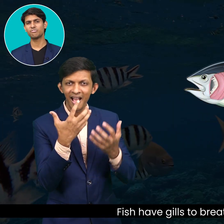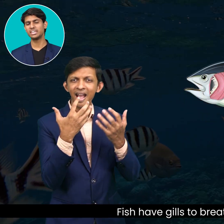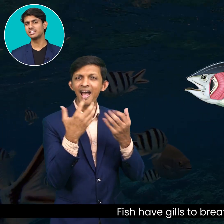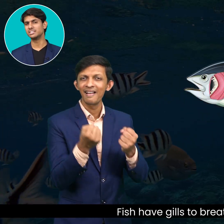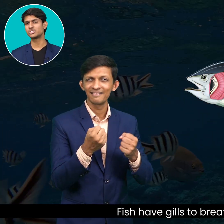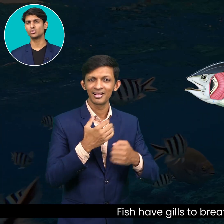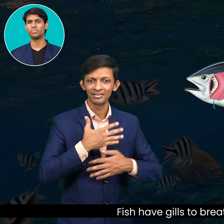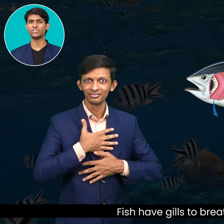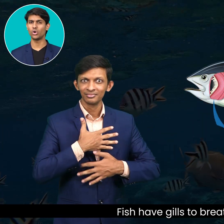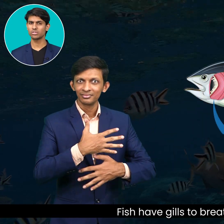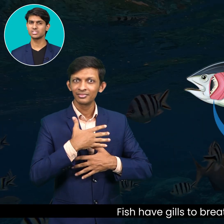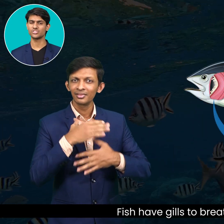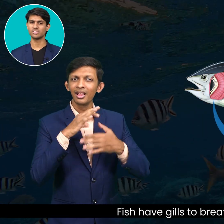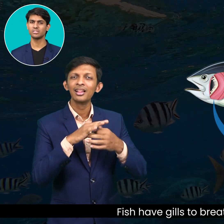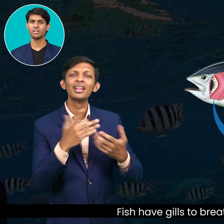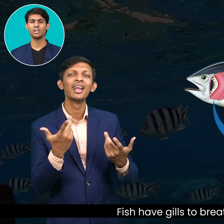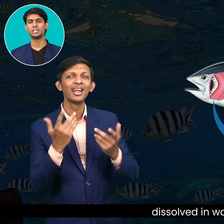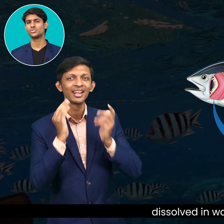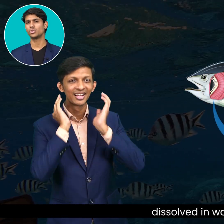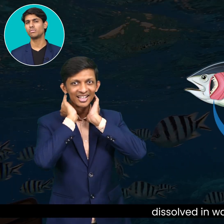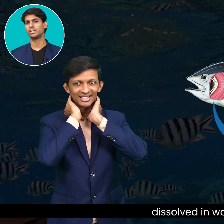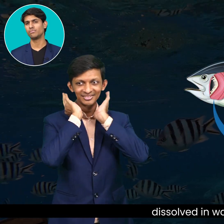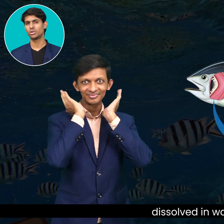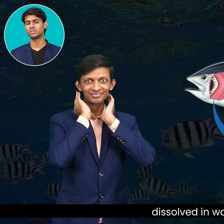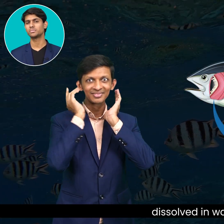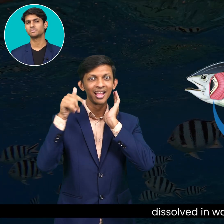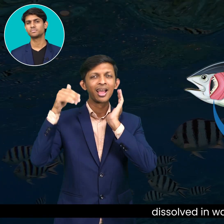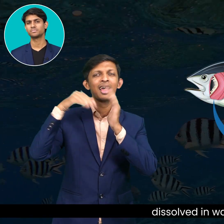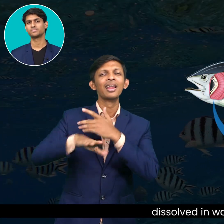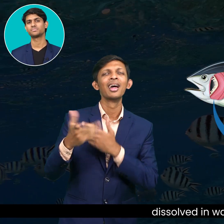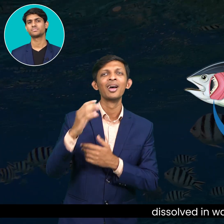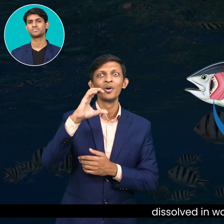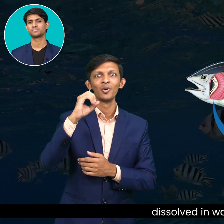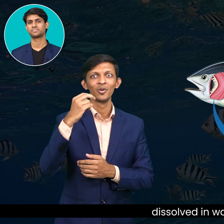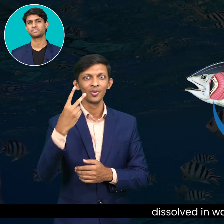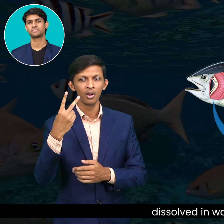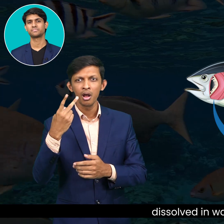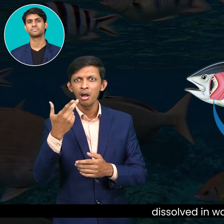Fish have gills to breathe oxygen dissolved in water.